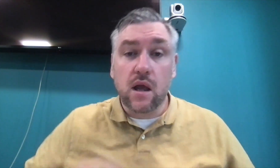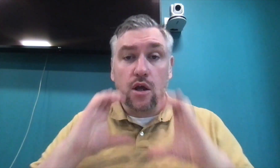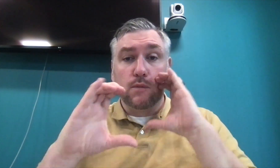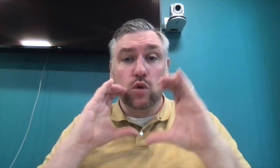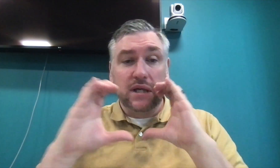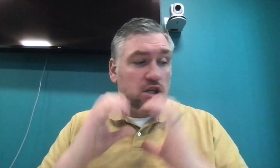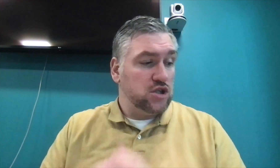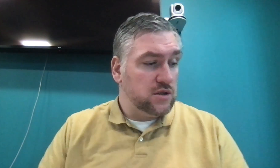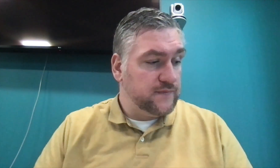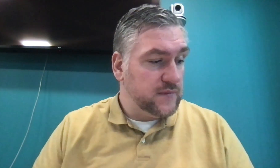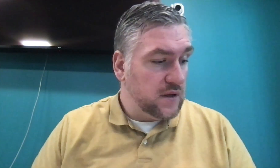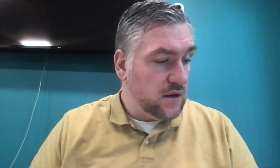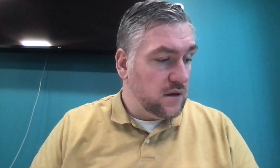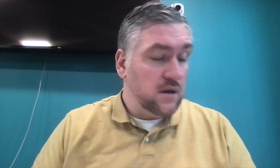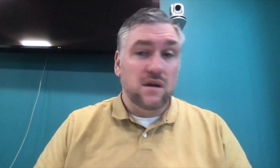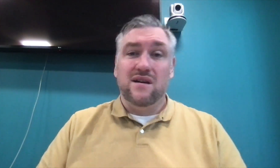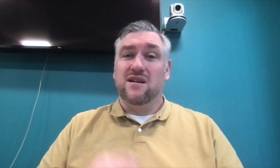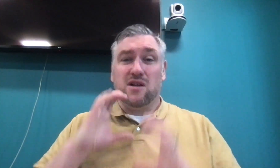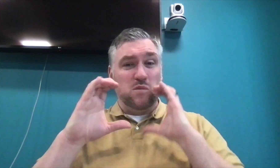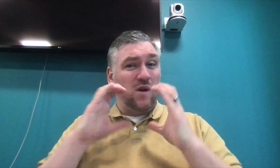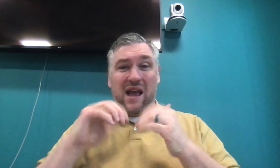well. For communication,